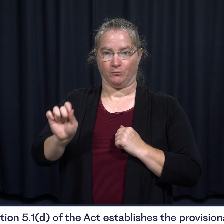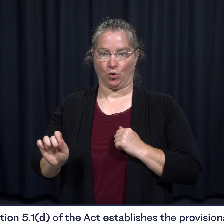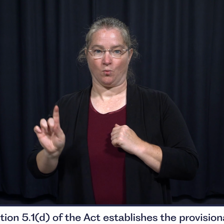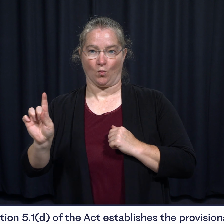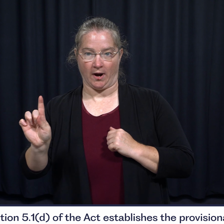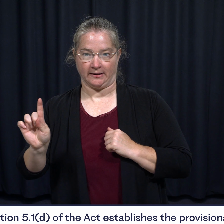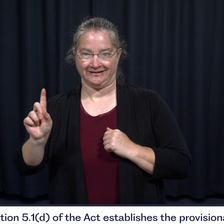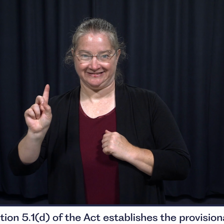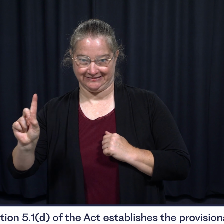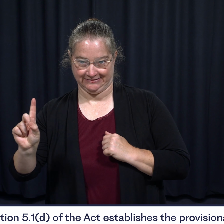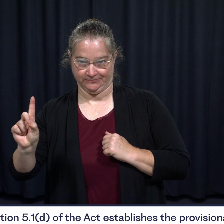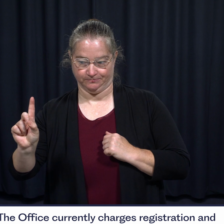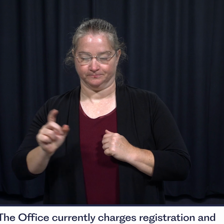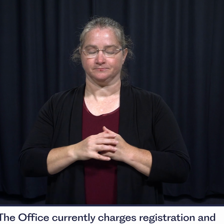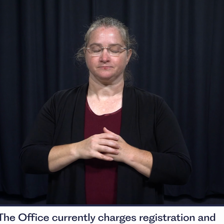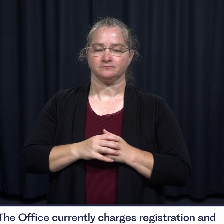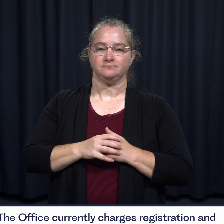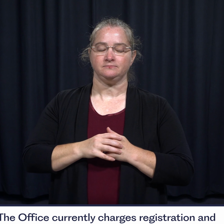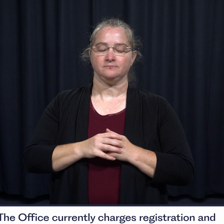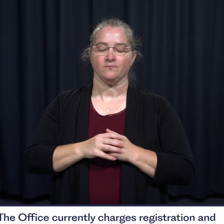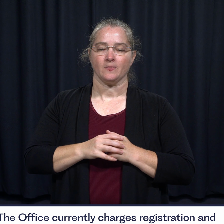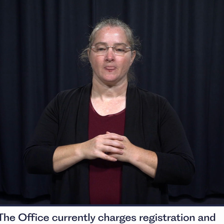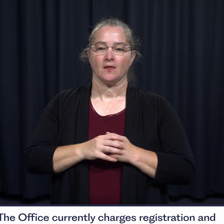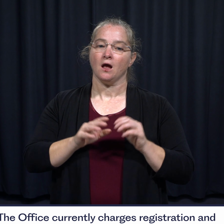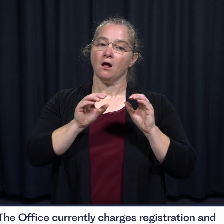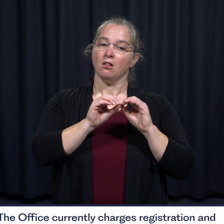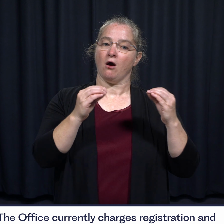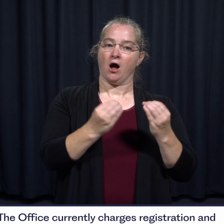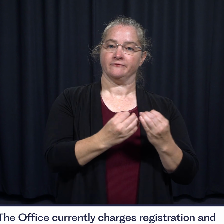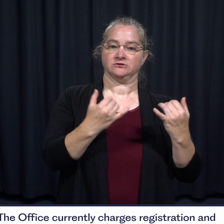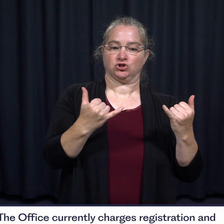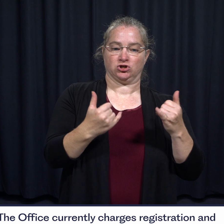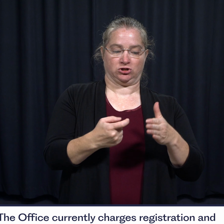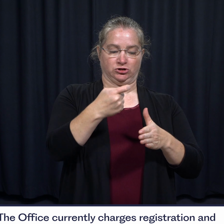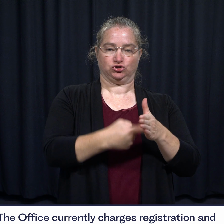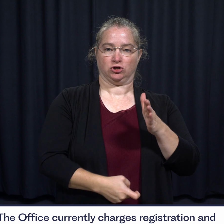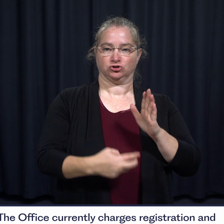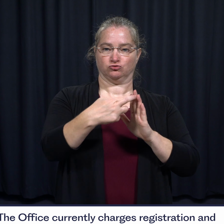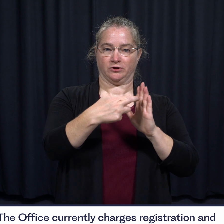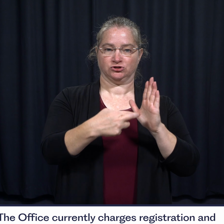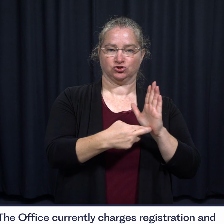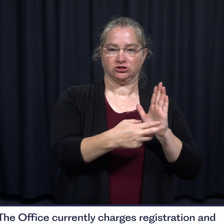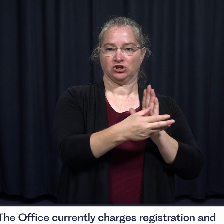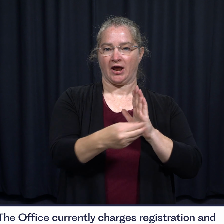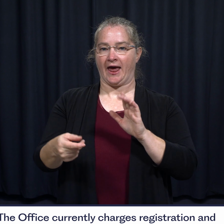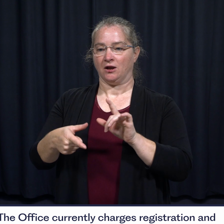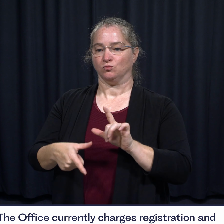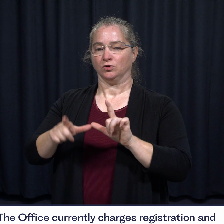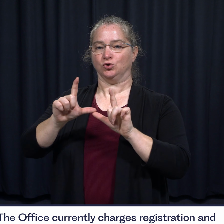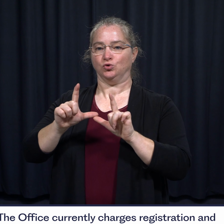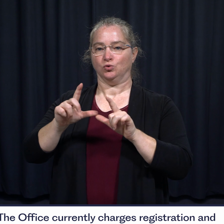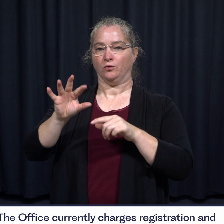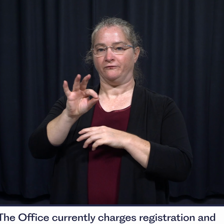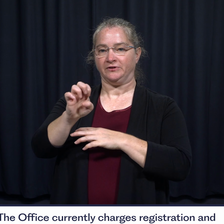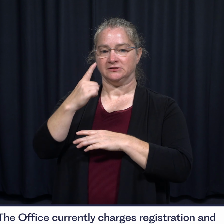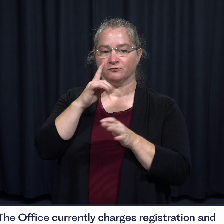1725.5.1d. The office currently charges registration and renewal fees for interpreters and